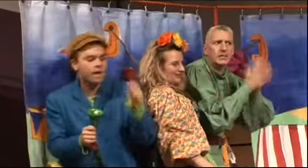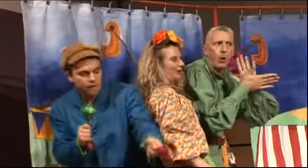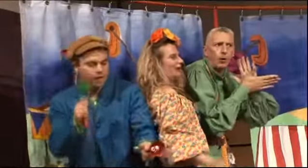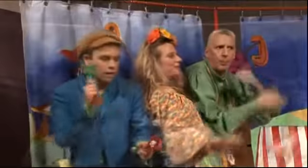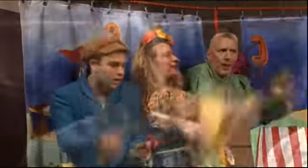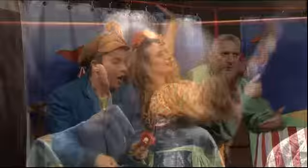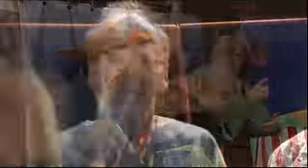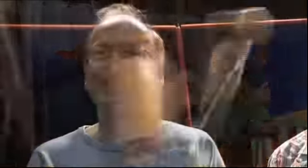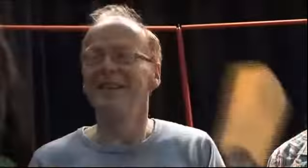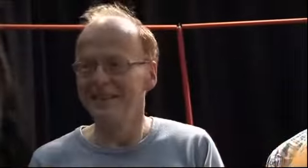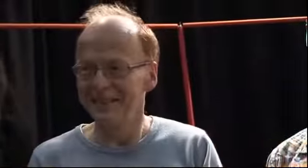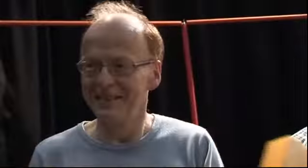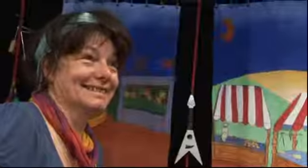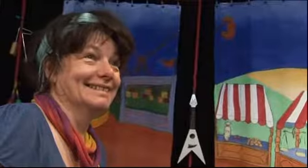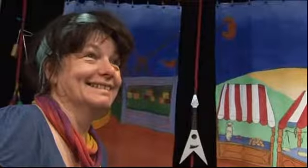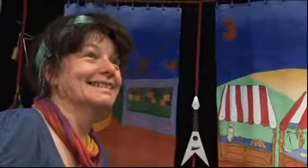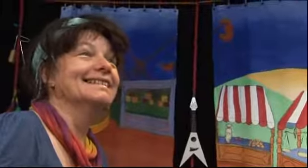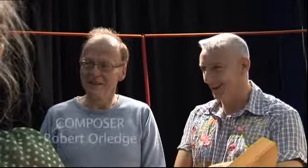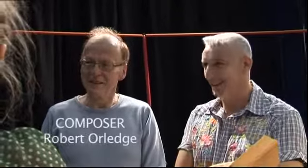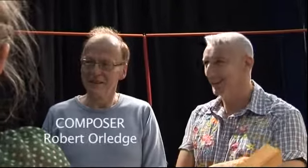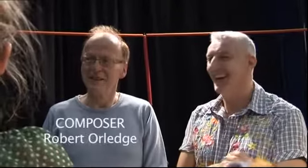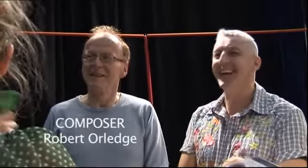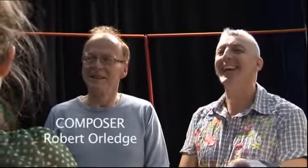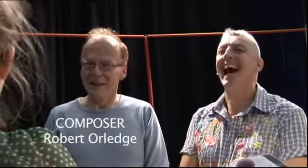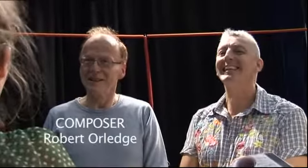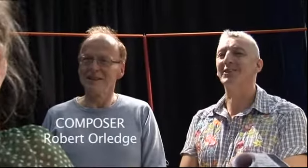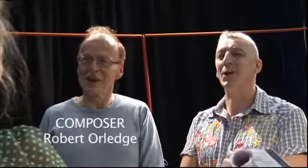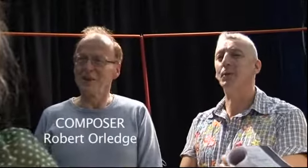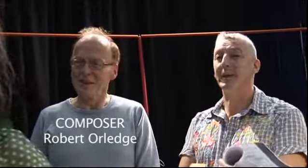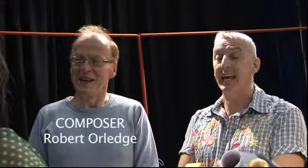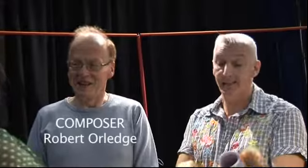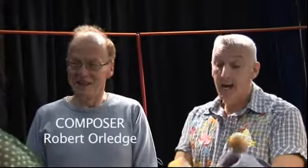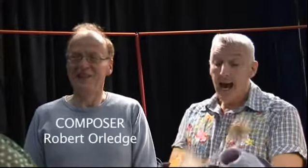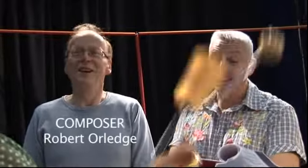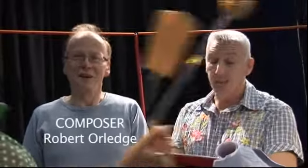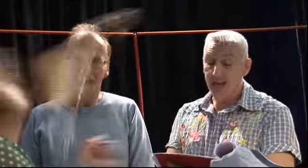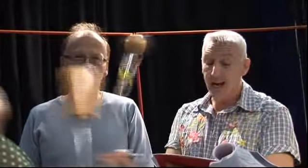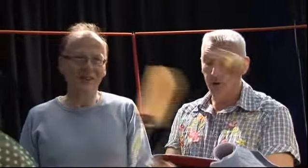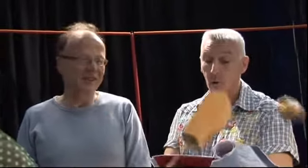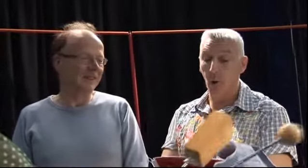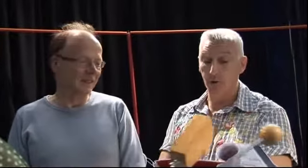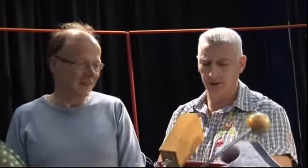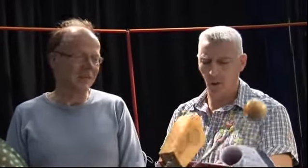spoil the plot. So just enjoy the music as our show begins, as we tell you all the story